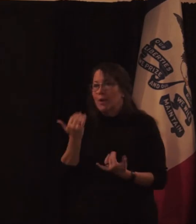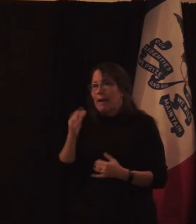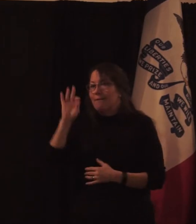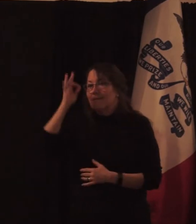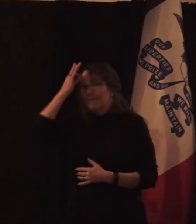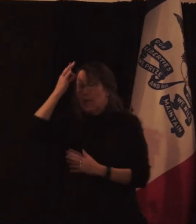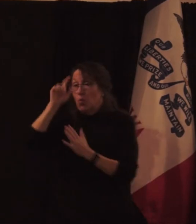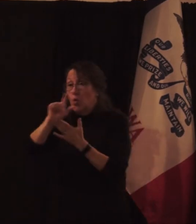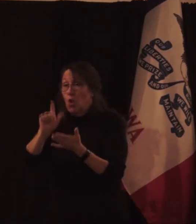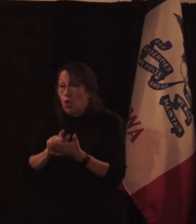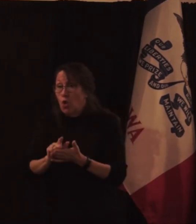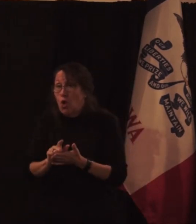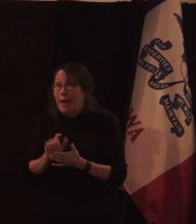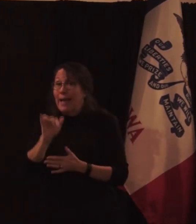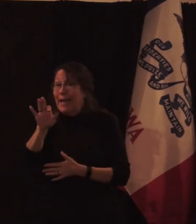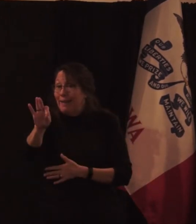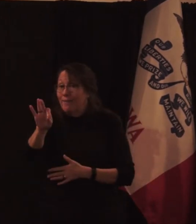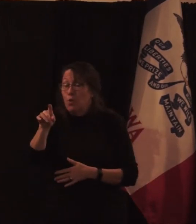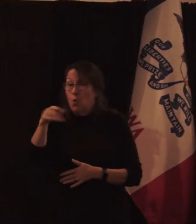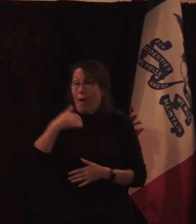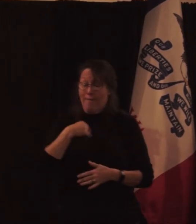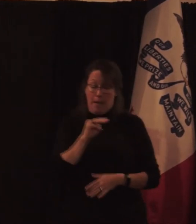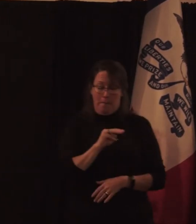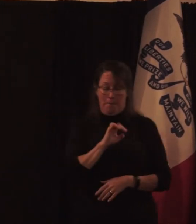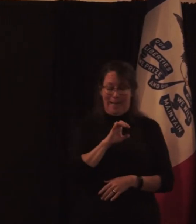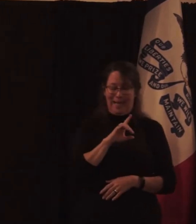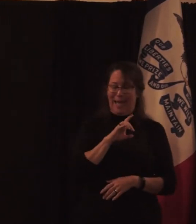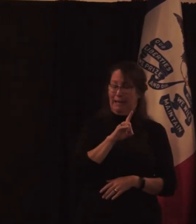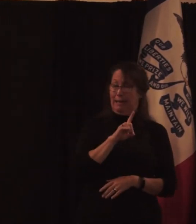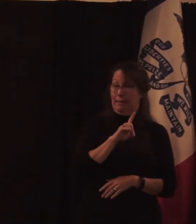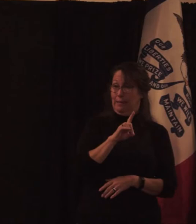law, that if you qualify for Medicaid